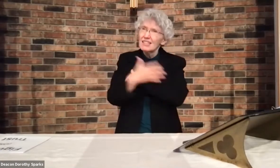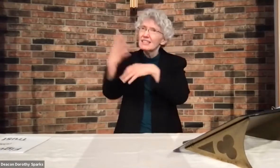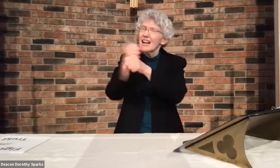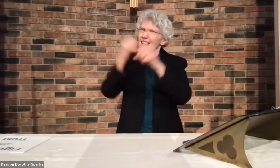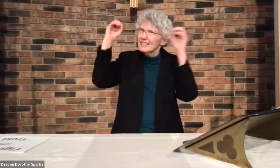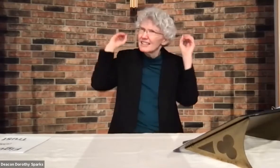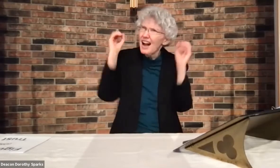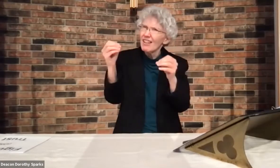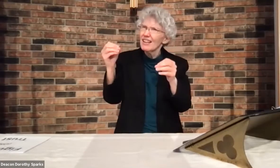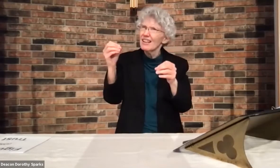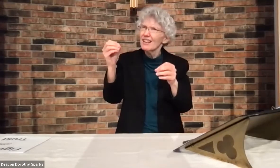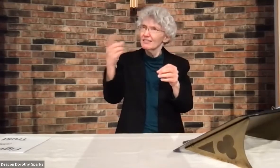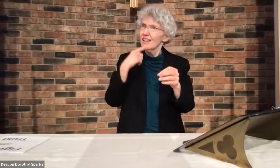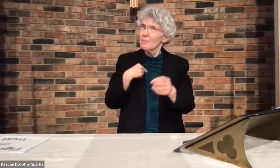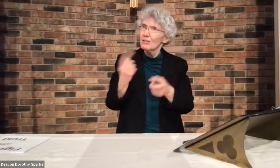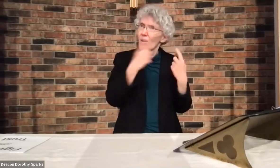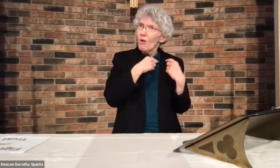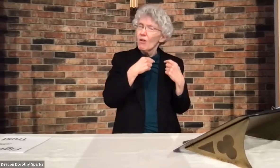your nets into the water, you will catch some fish."